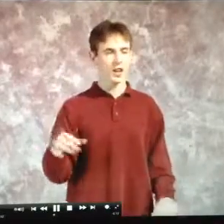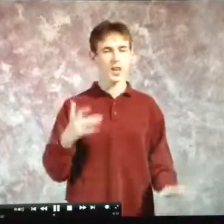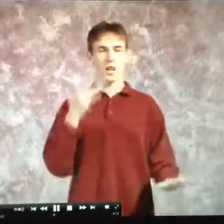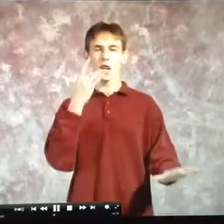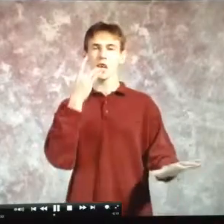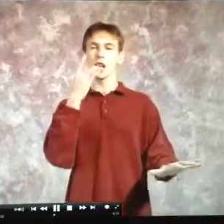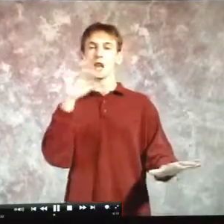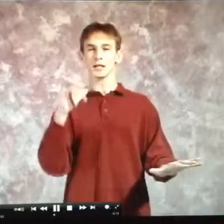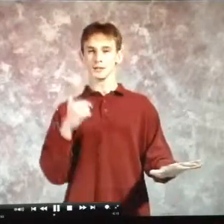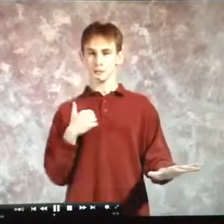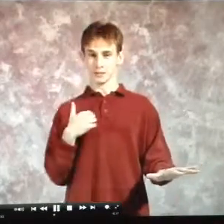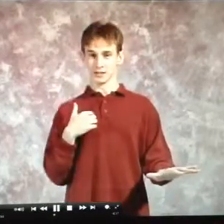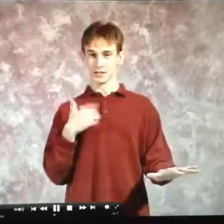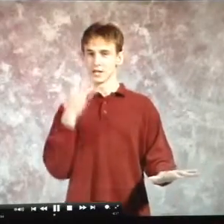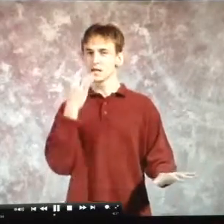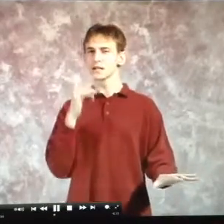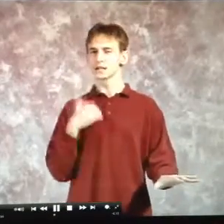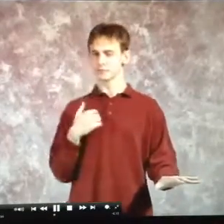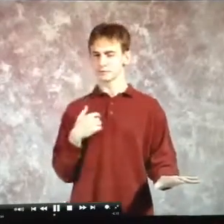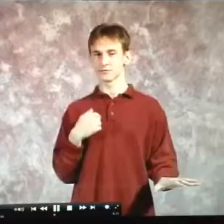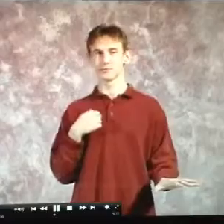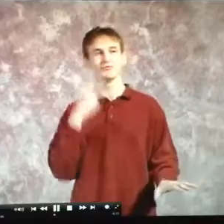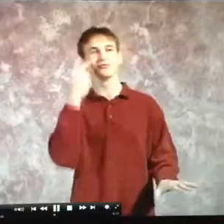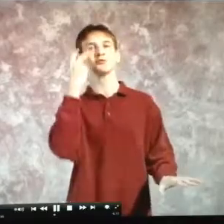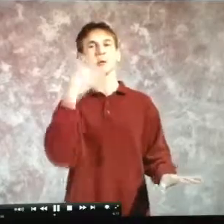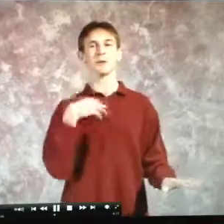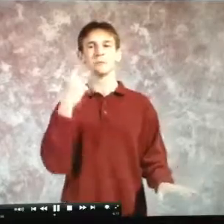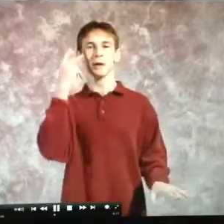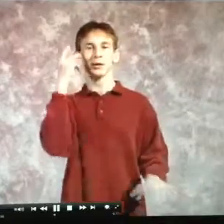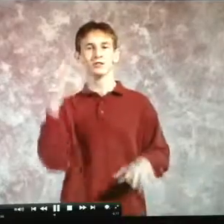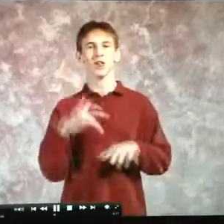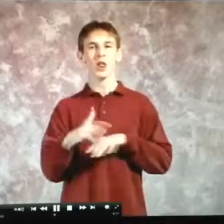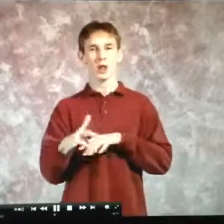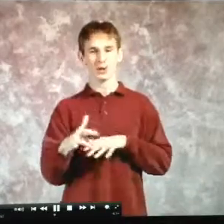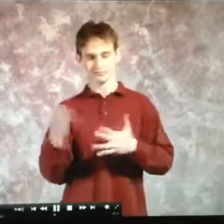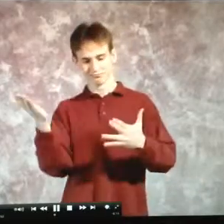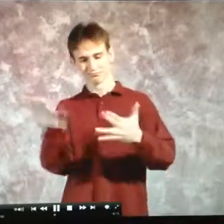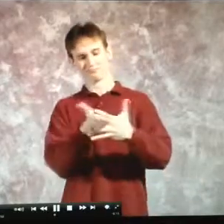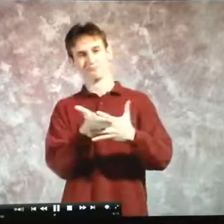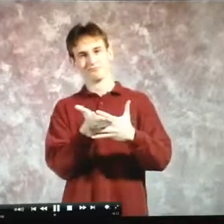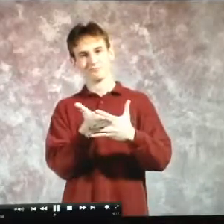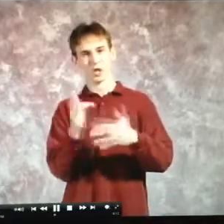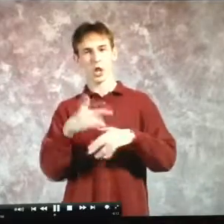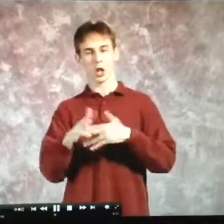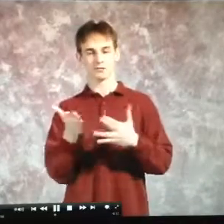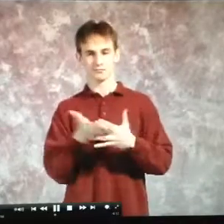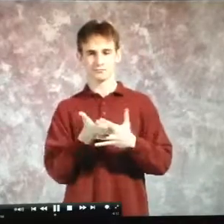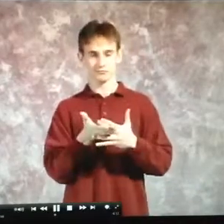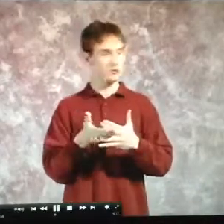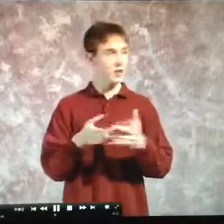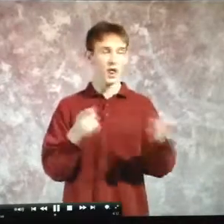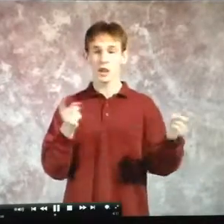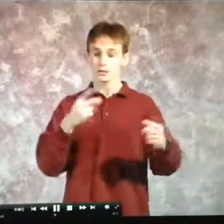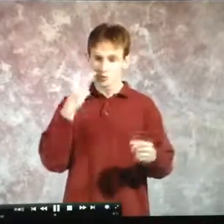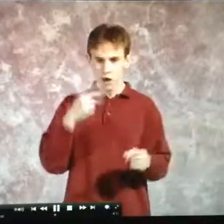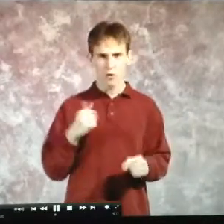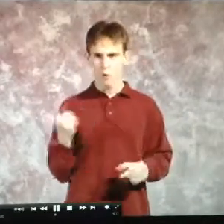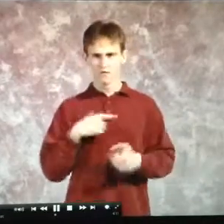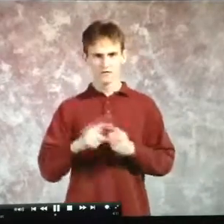We went to San Francisco. Luckily for me, I got to go there early. We had a break,